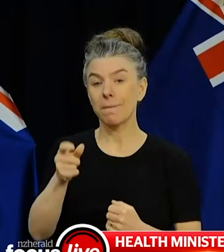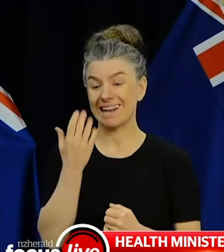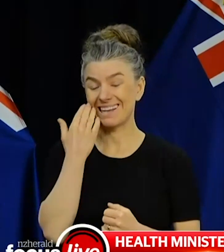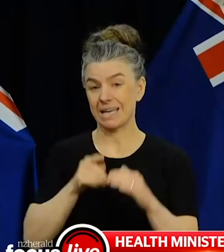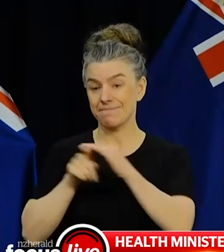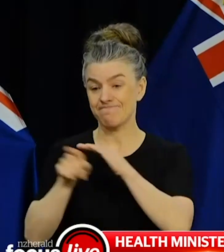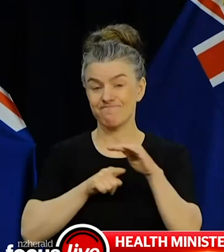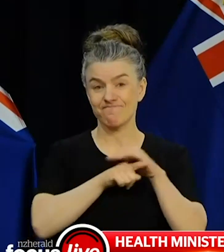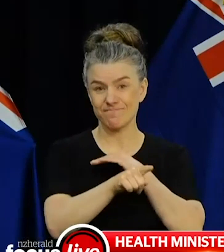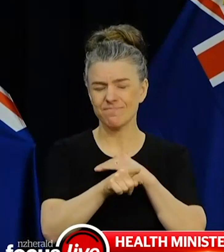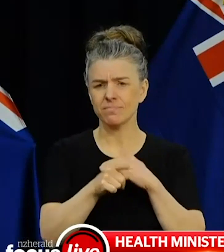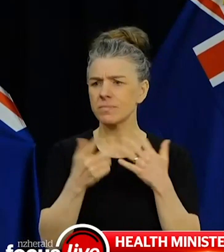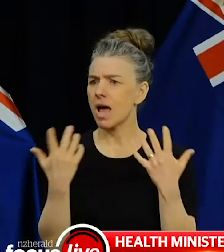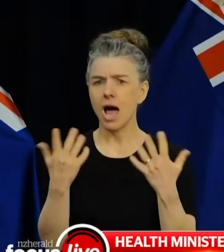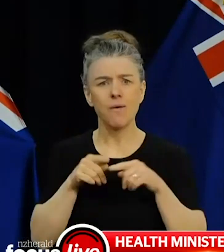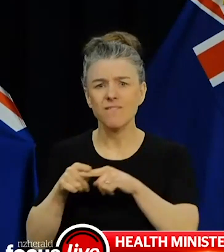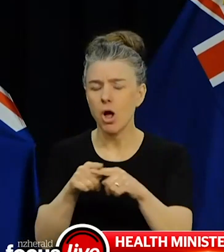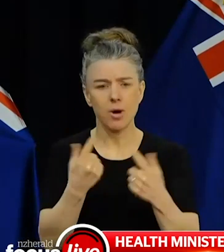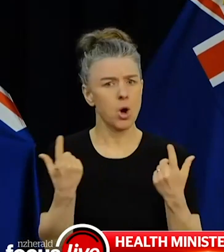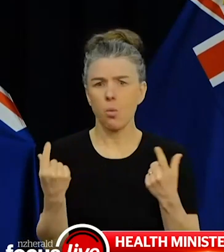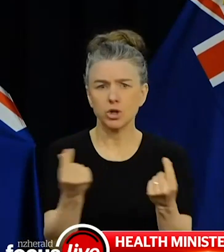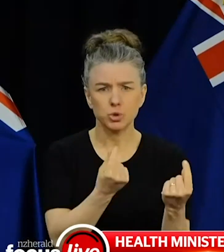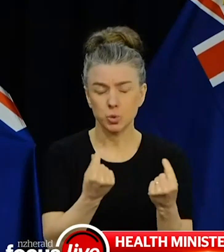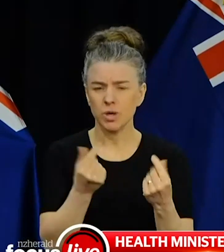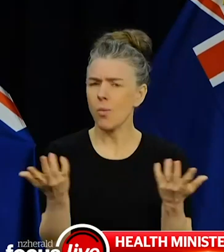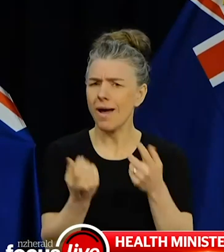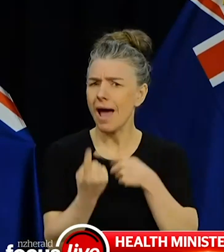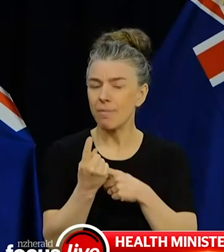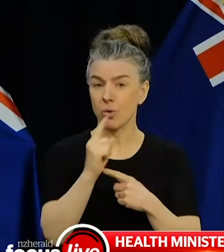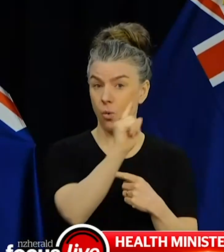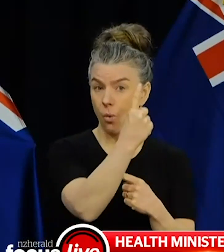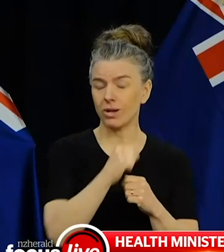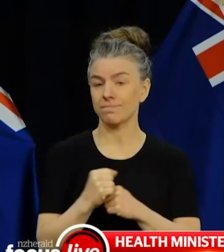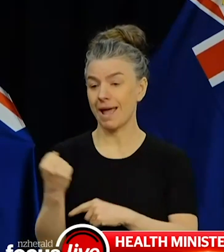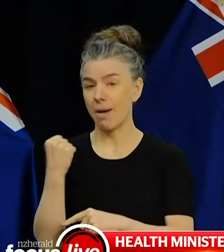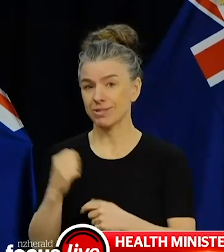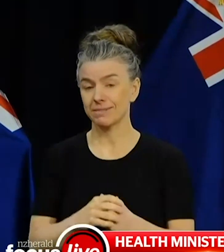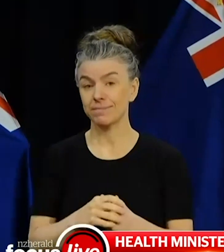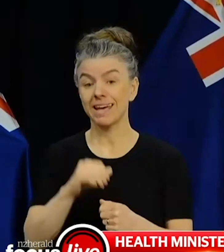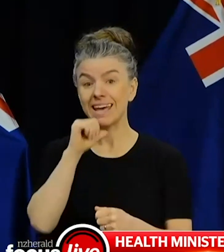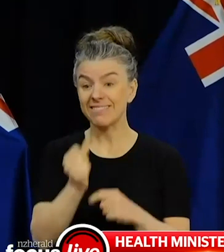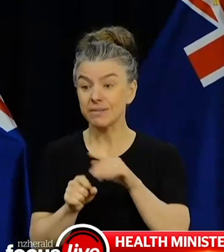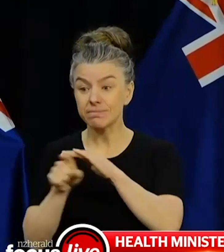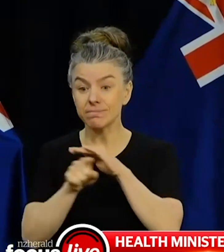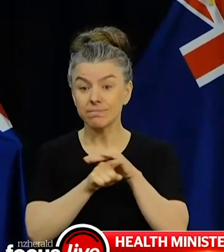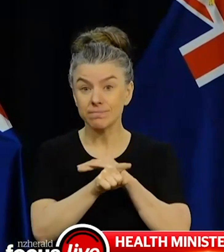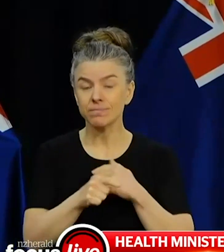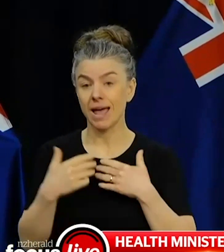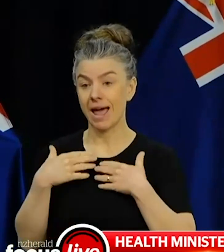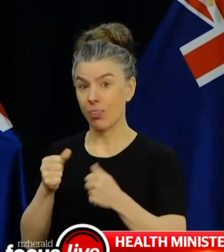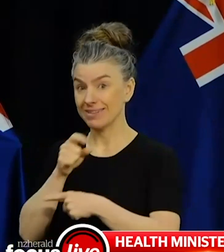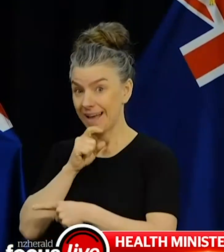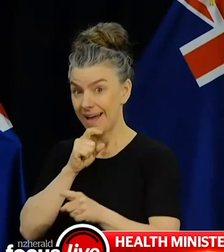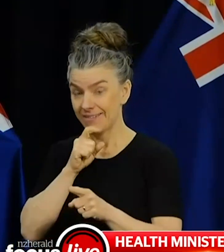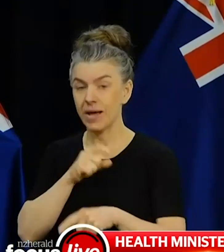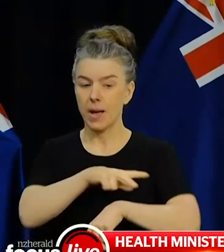managed isolation facilities in Auckland and in Hamilton. In these situations, health officials, along with the New Zealand Police,